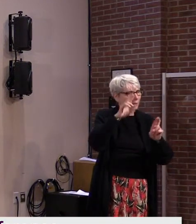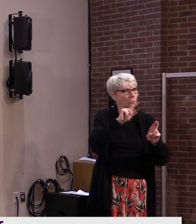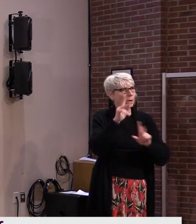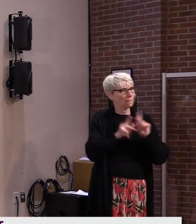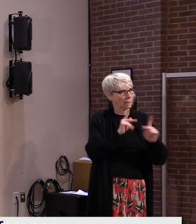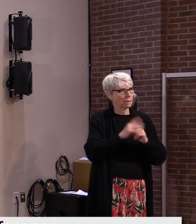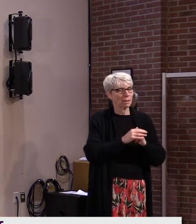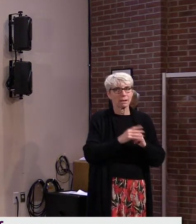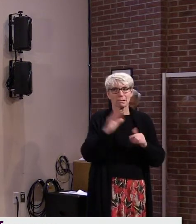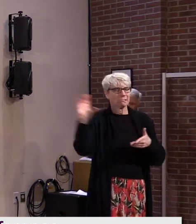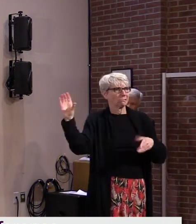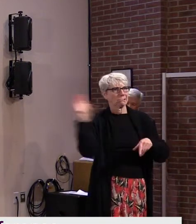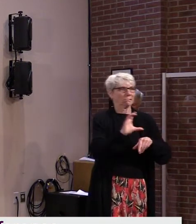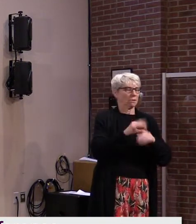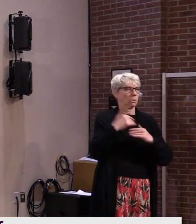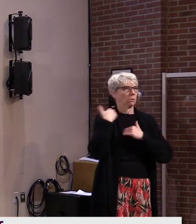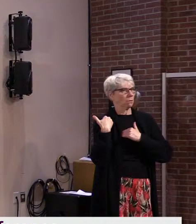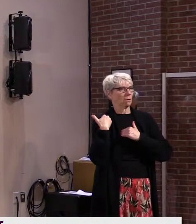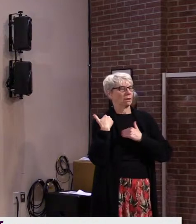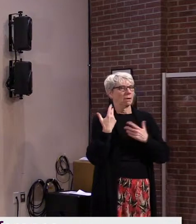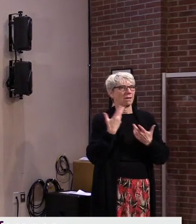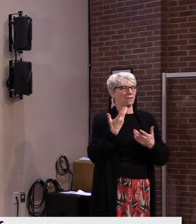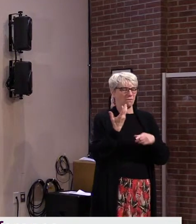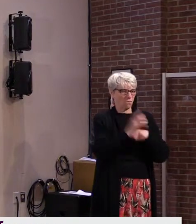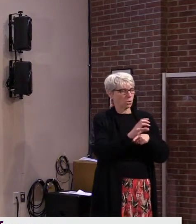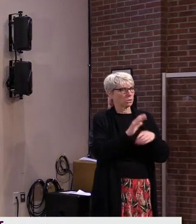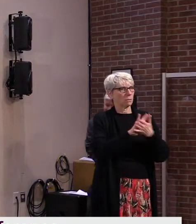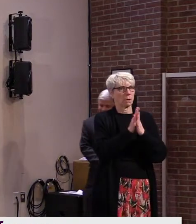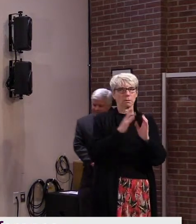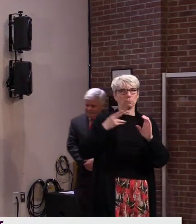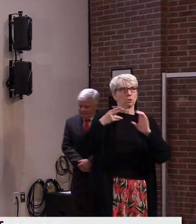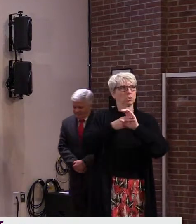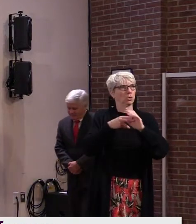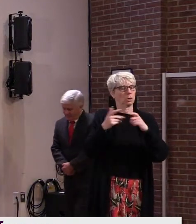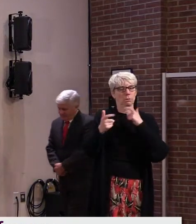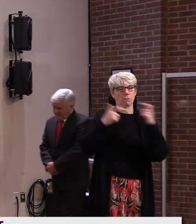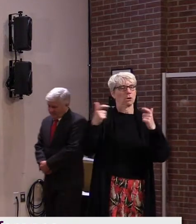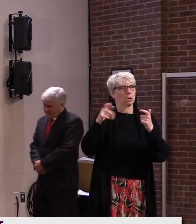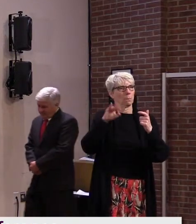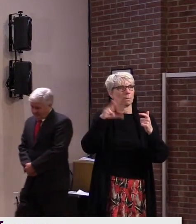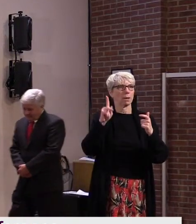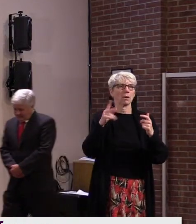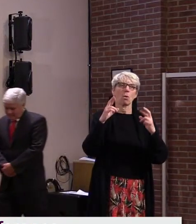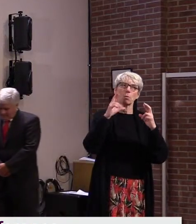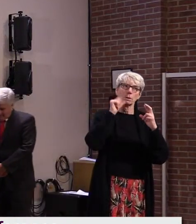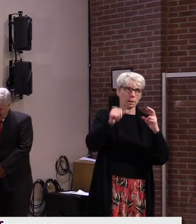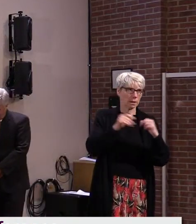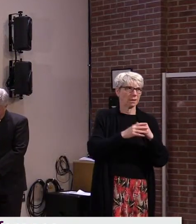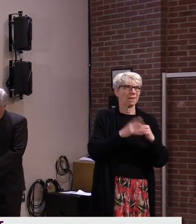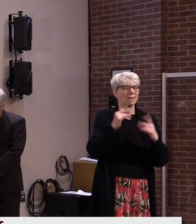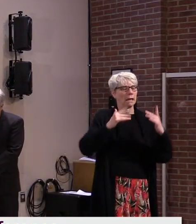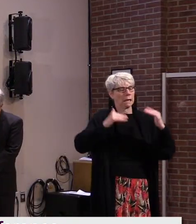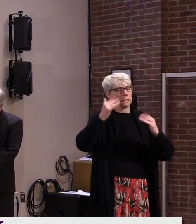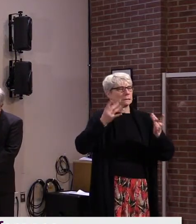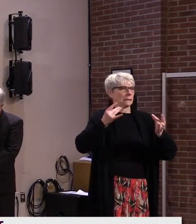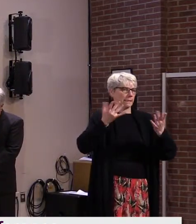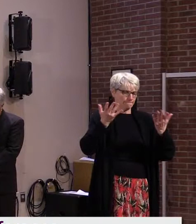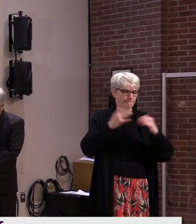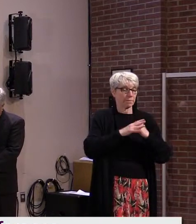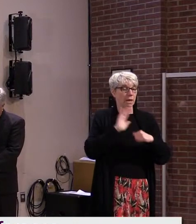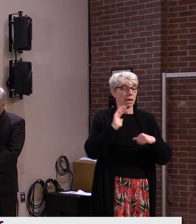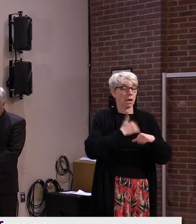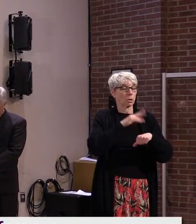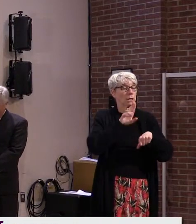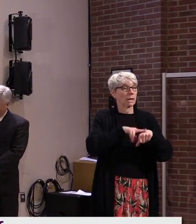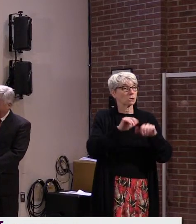of burden on them that might force them to become part of a regional or national bank. So that's sort of the balance and the dynamic there. And our national associations